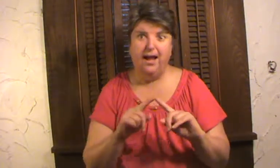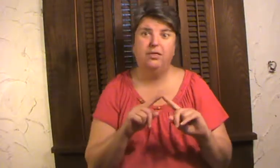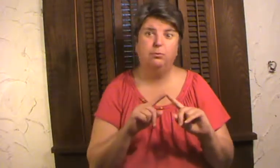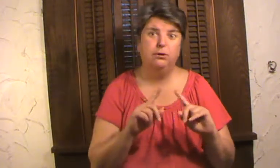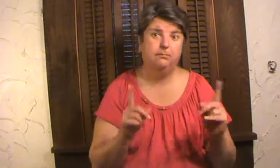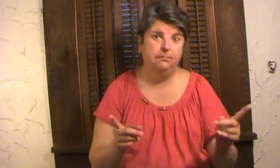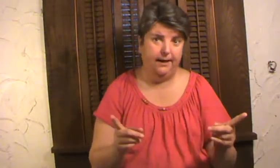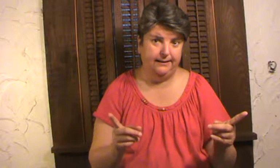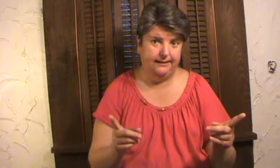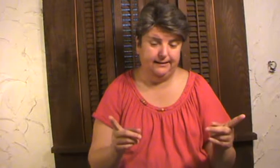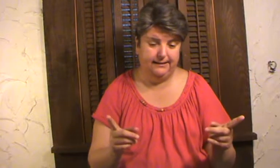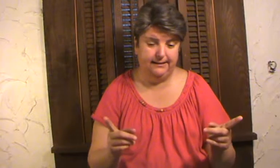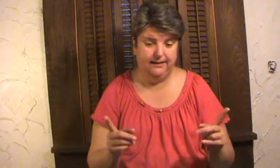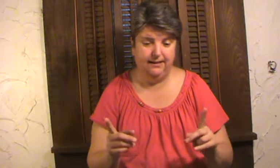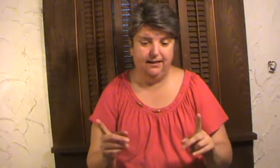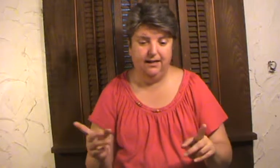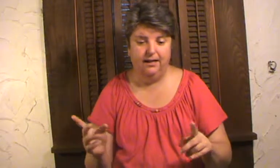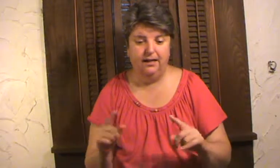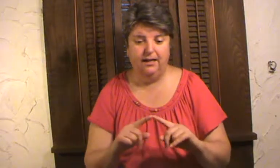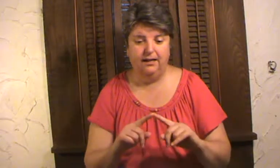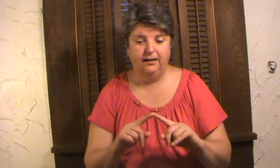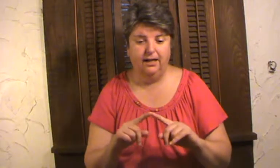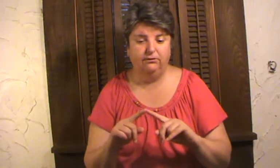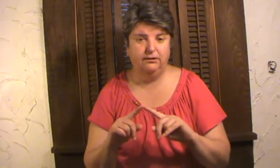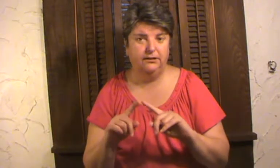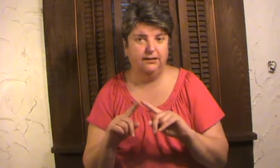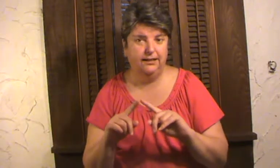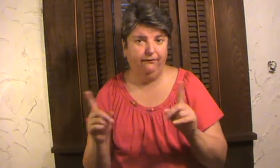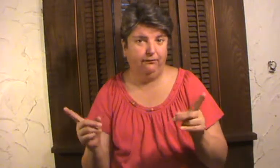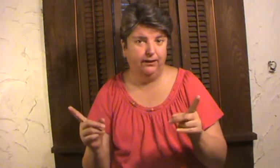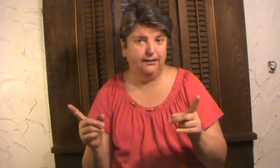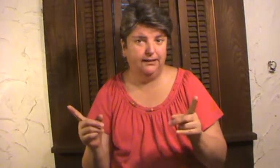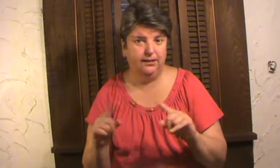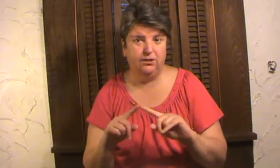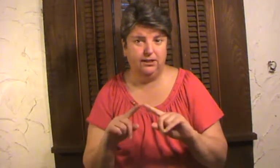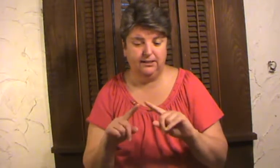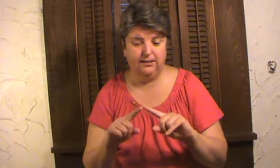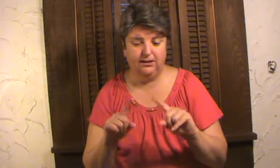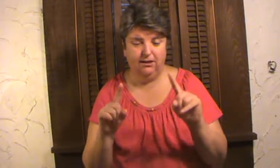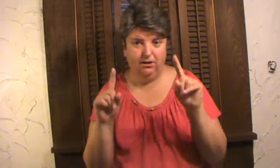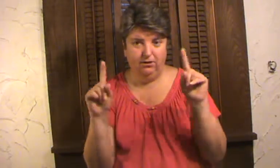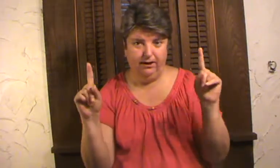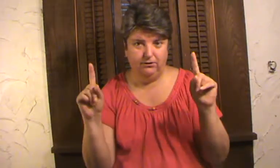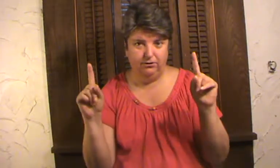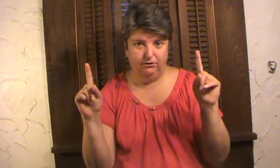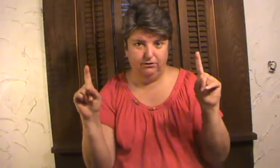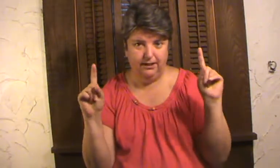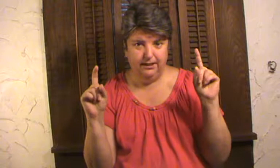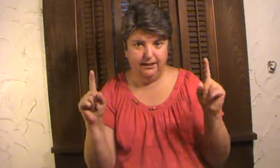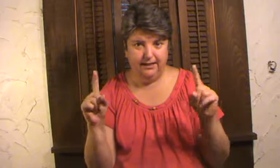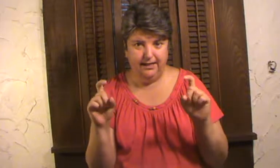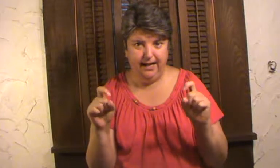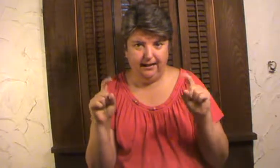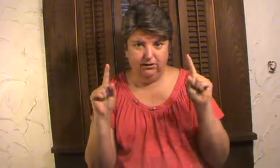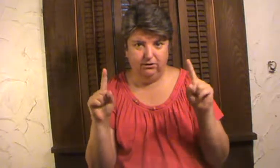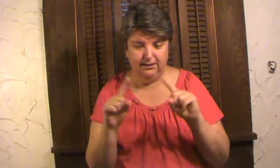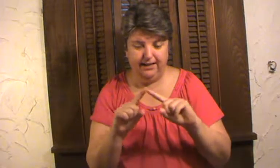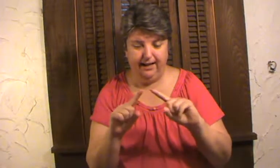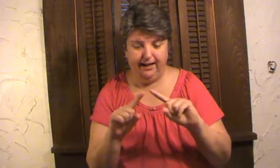the word but. Now, different is just, you have two closed D